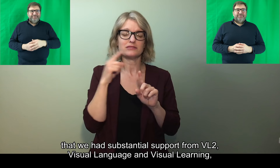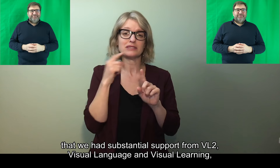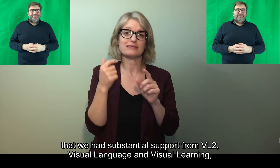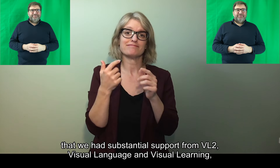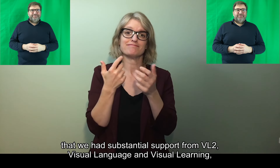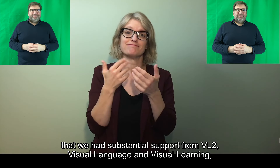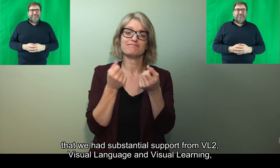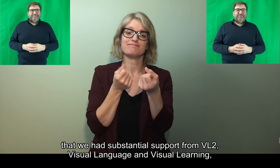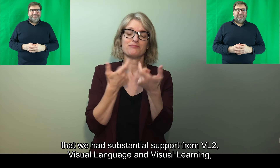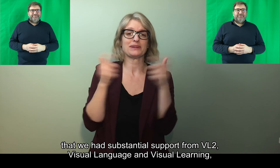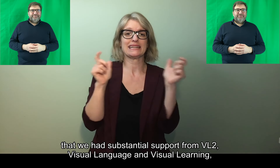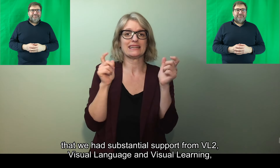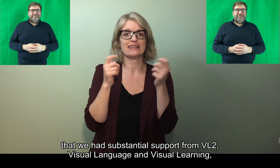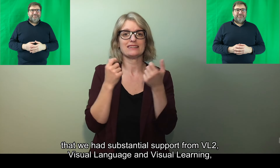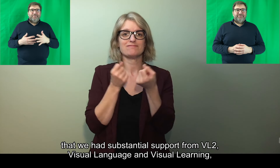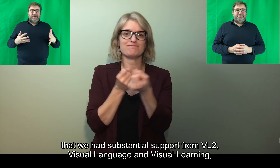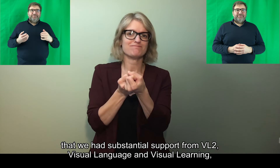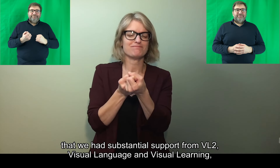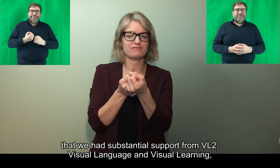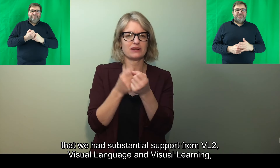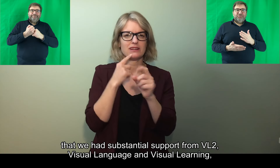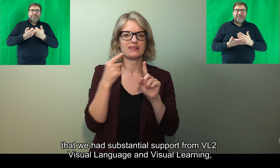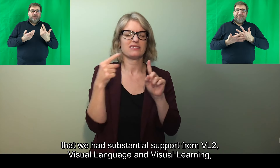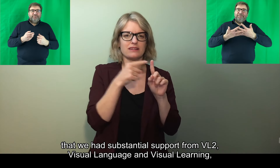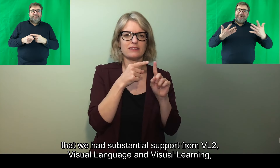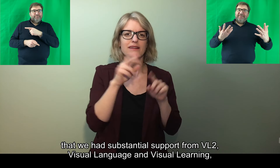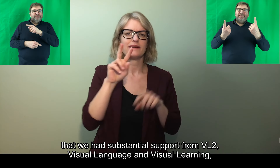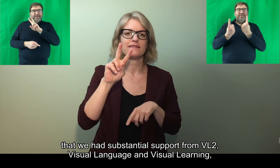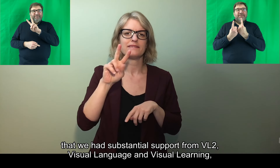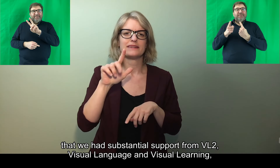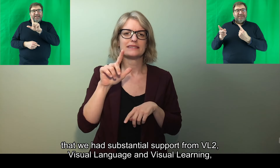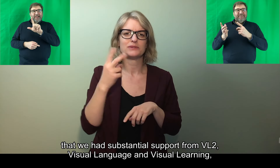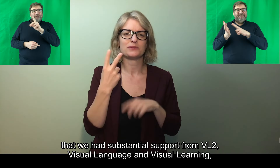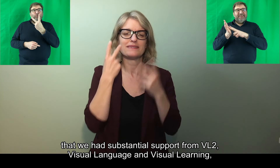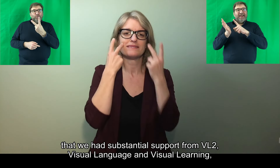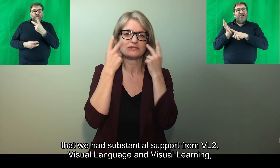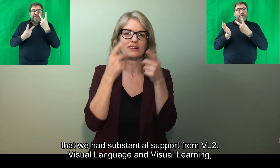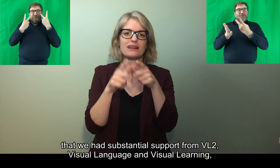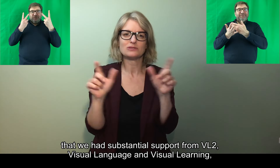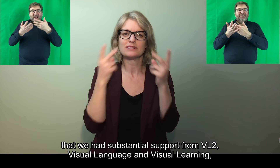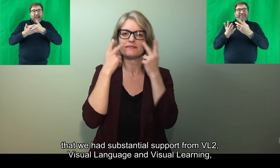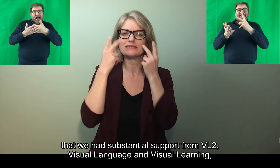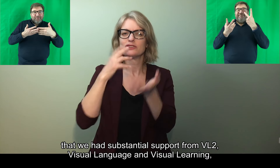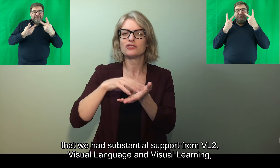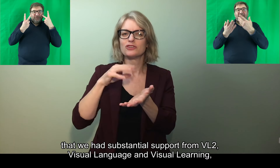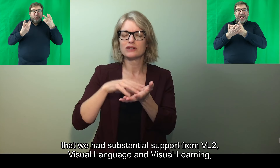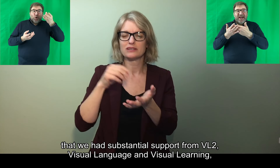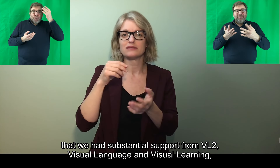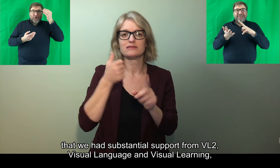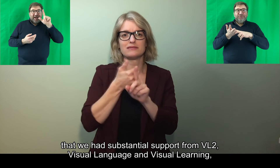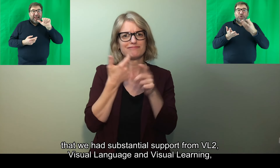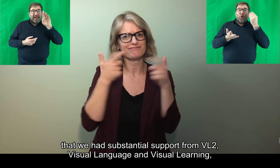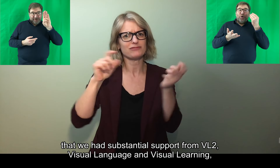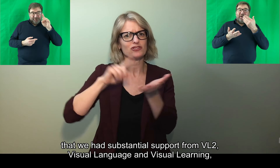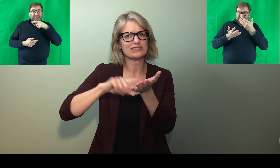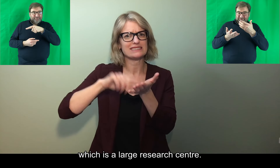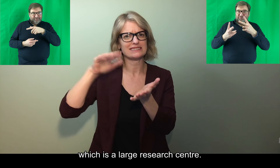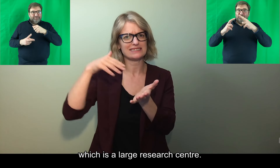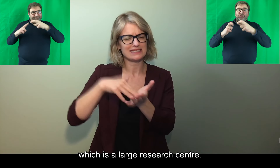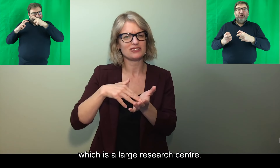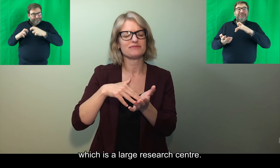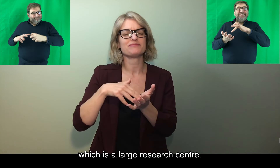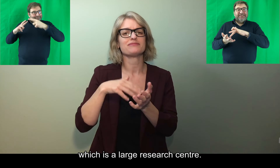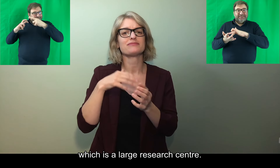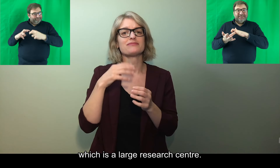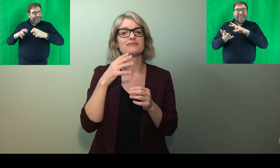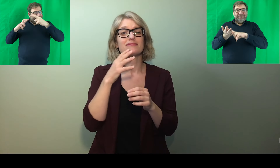had substantial support from VL2, Visual Language and Visual Learning, which is a